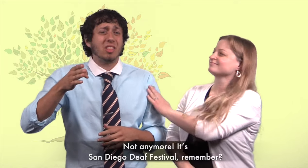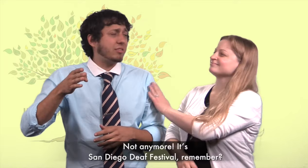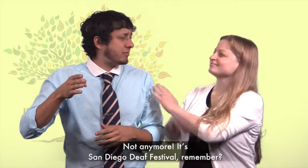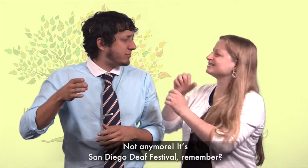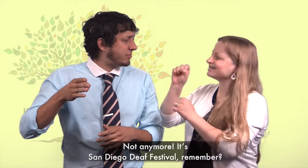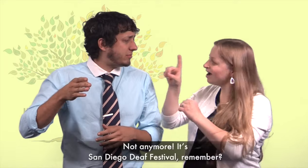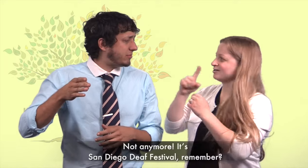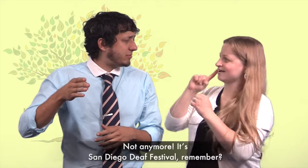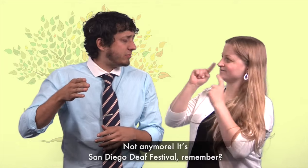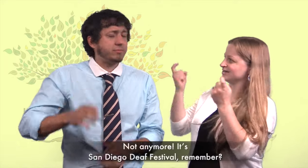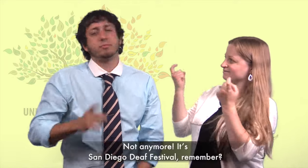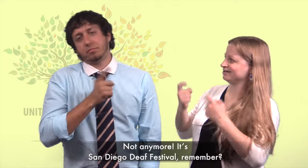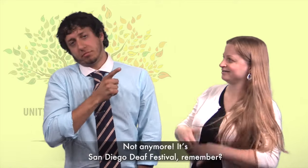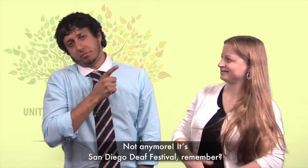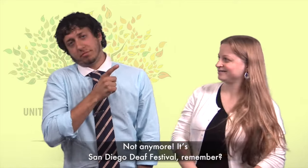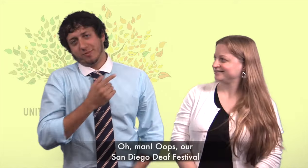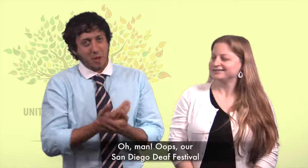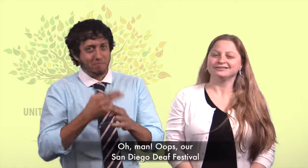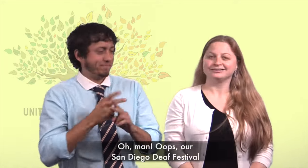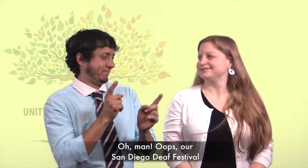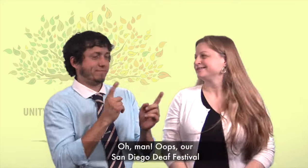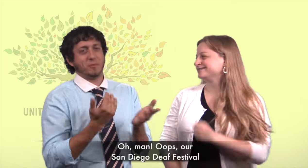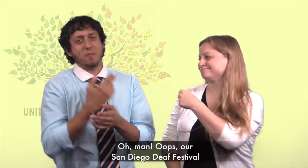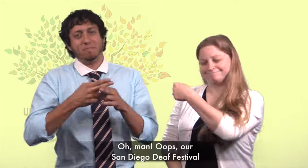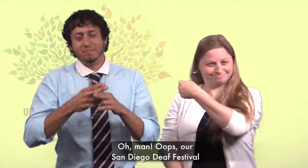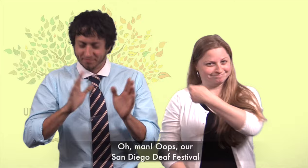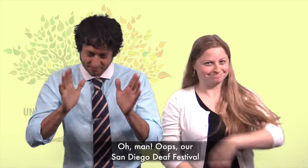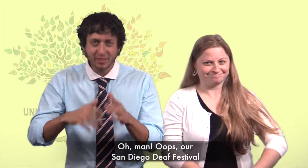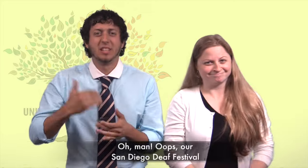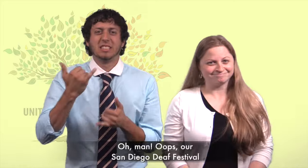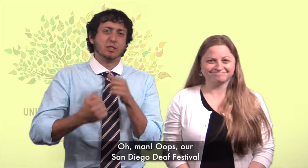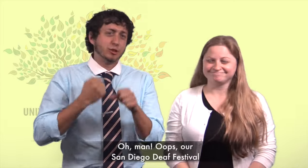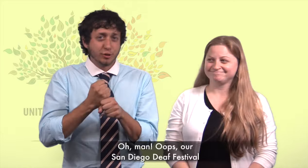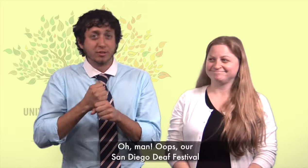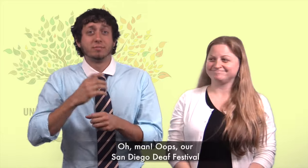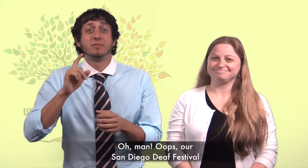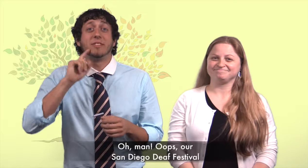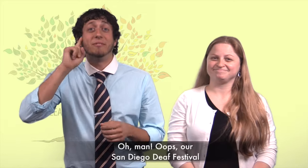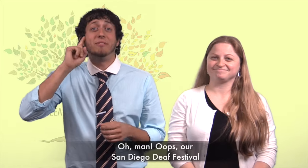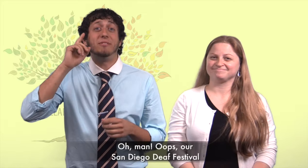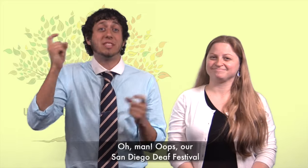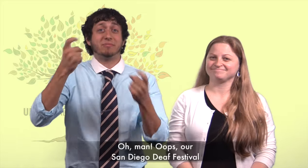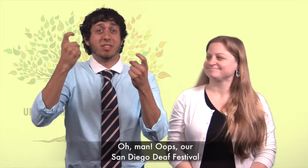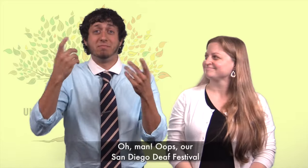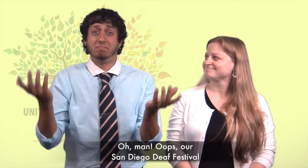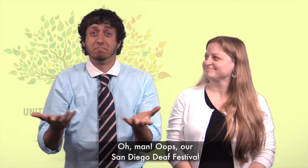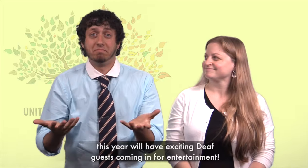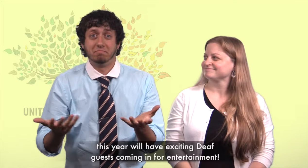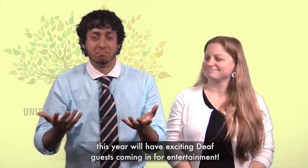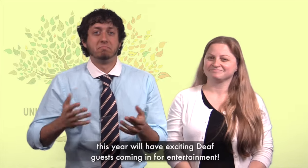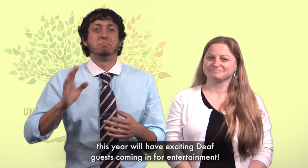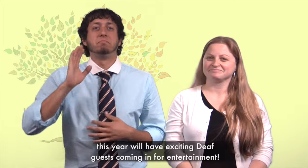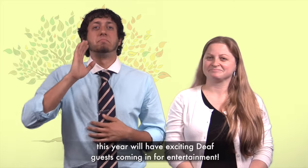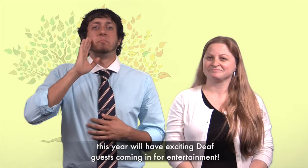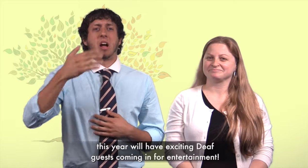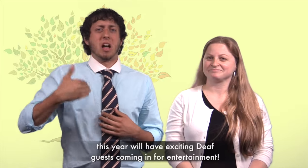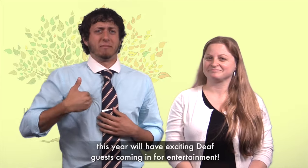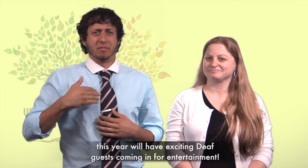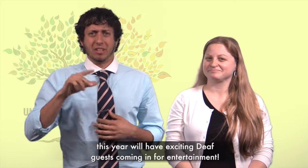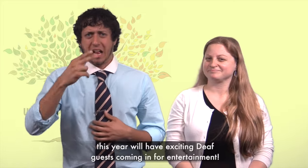No, not anymore. It's San Diego Deaf Festival, remember? San Diego Deaf Festival. This year we'll have exciting deaf guests